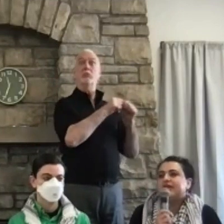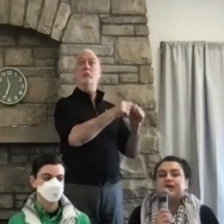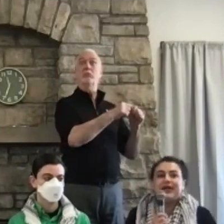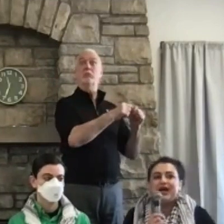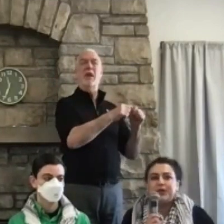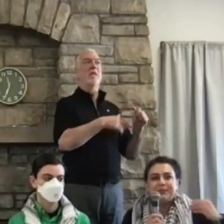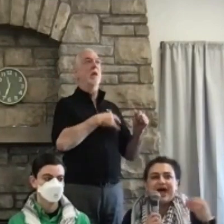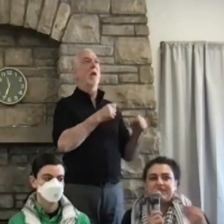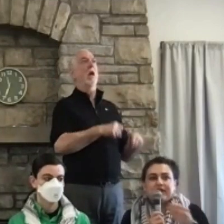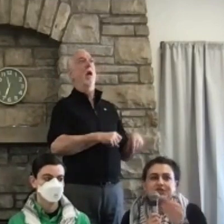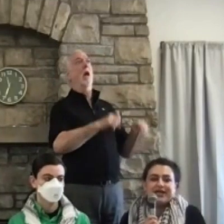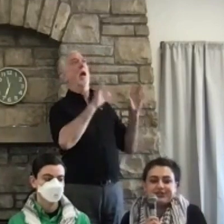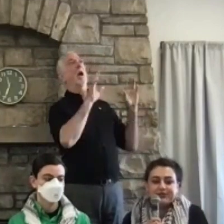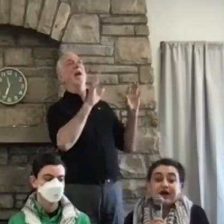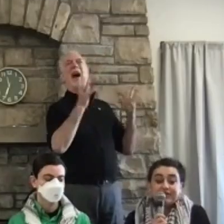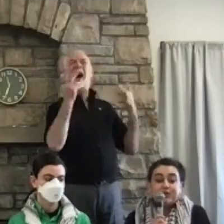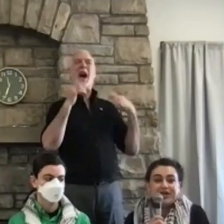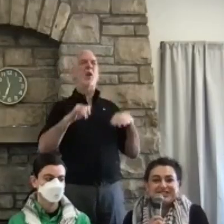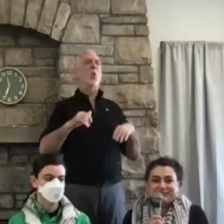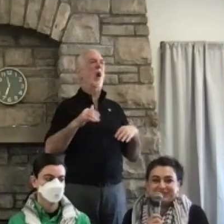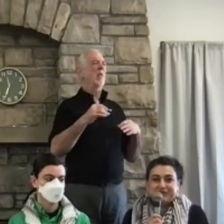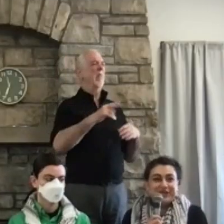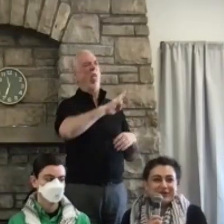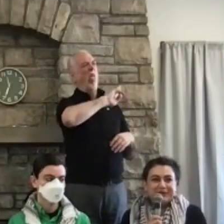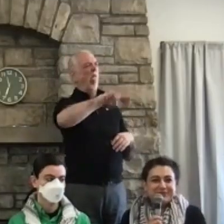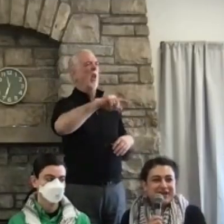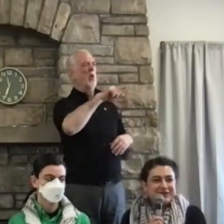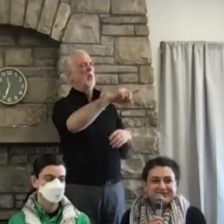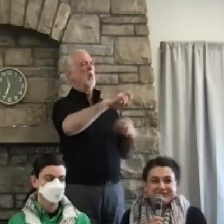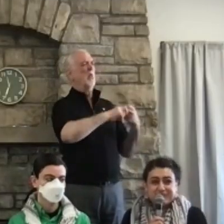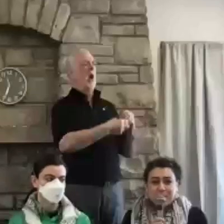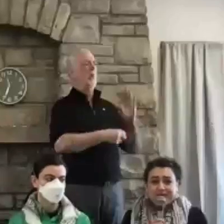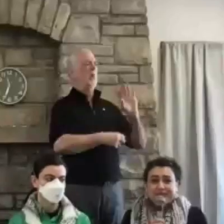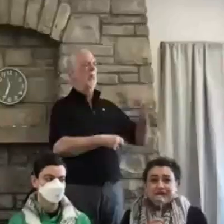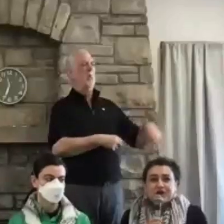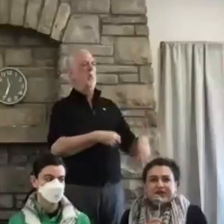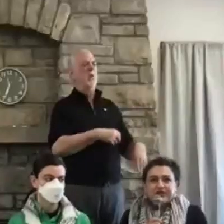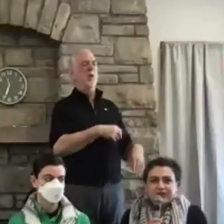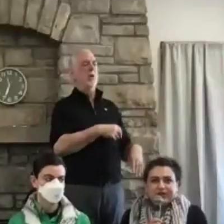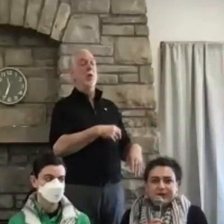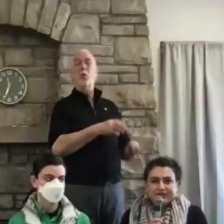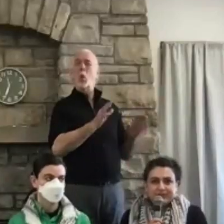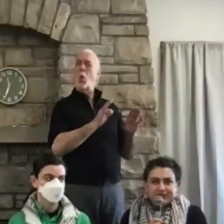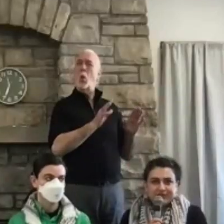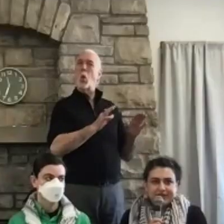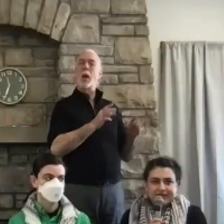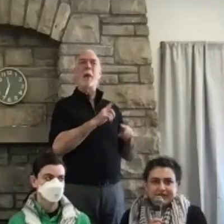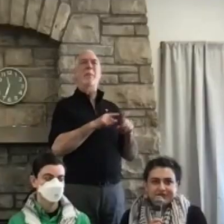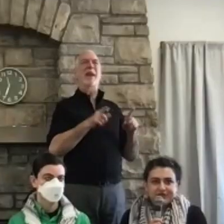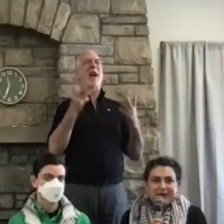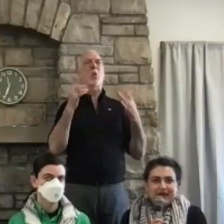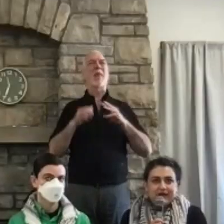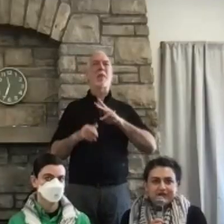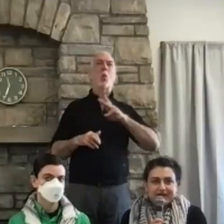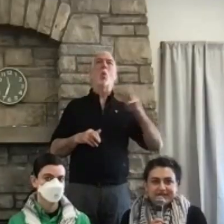myself thinking like, I don't want to pathologize you. Yeah, we don't want to dismiss treating your diagnosis, of course, but I don't want to go with this Western